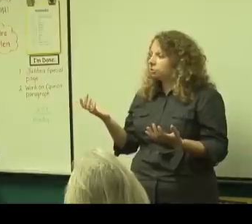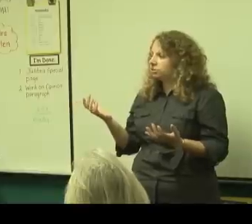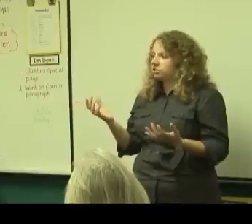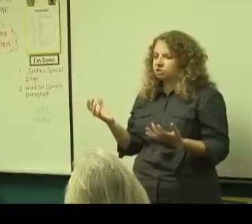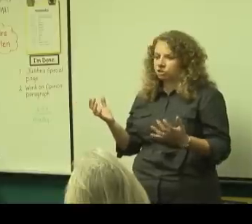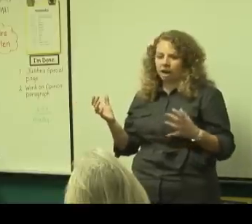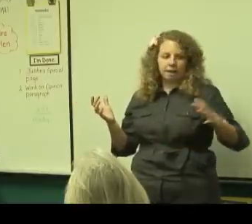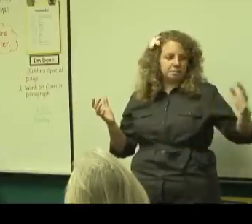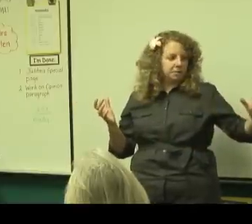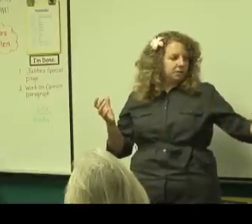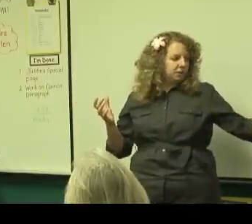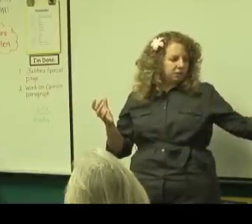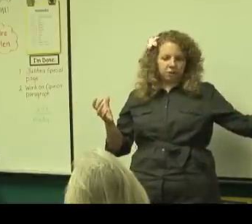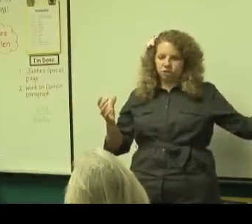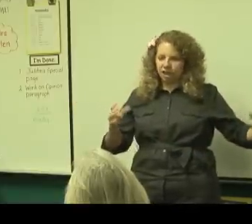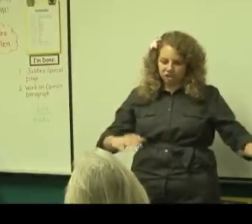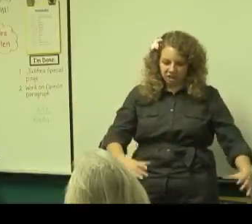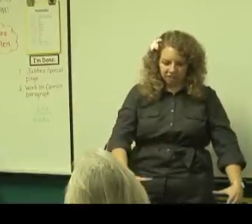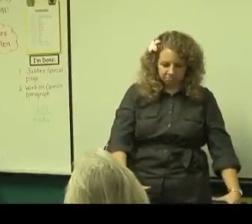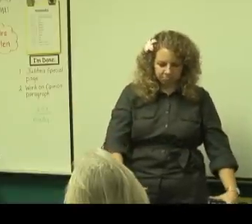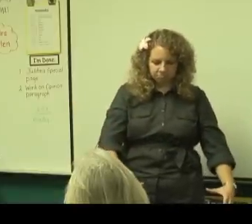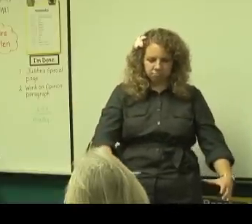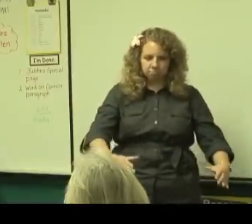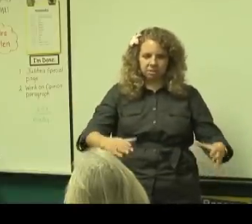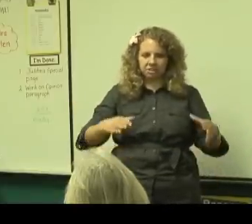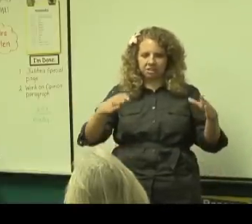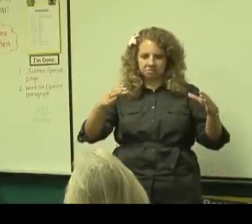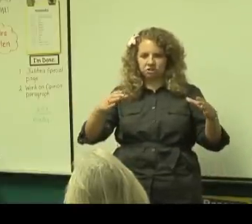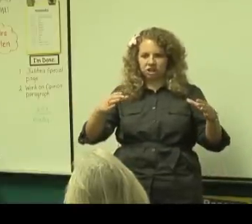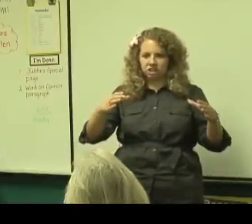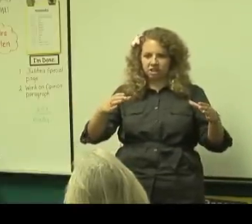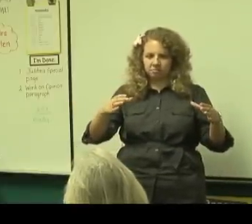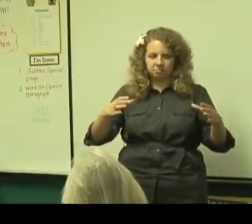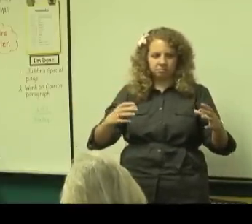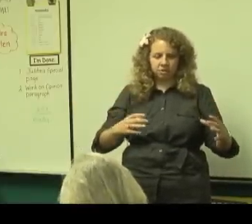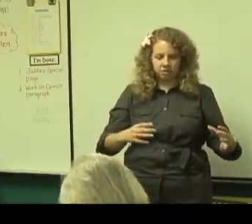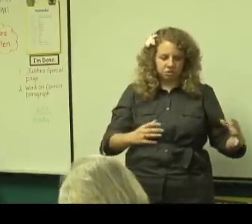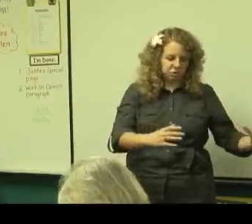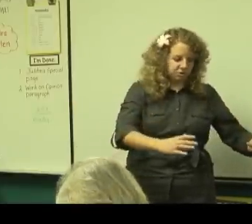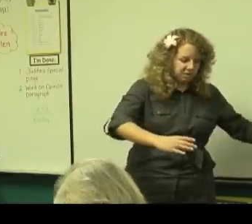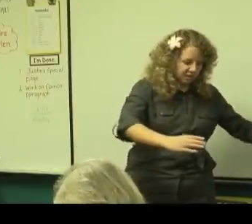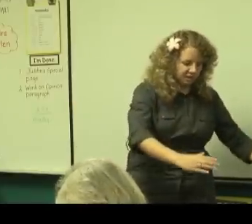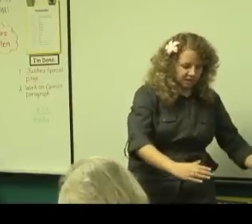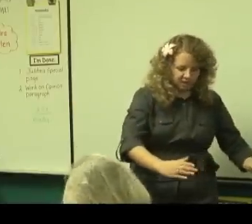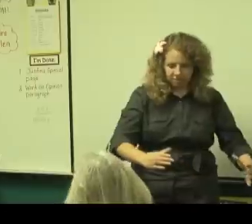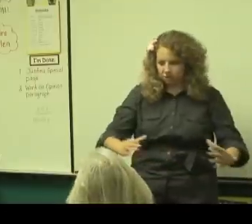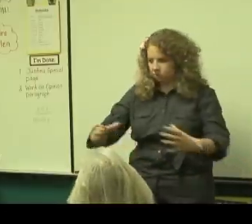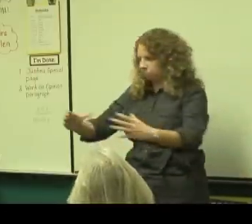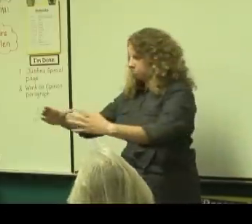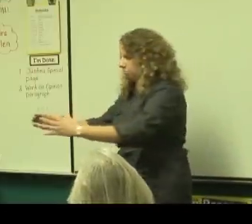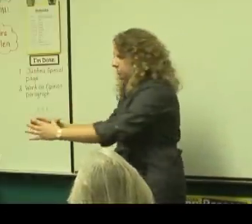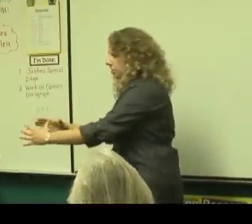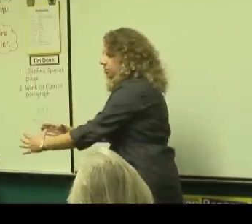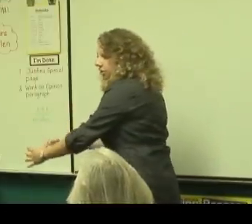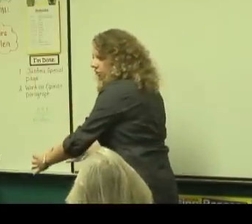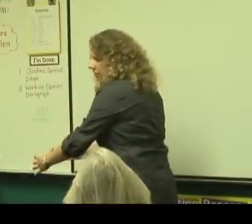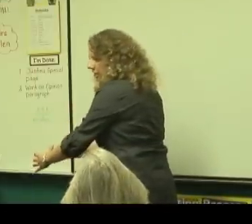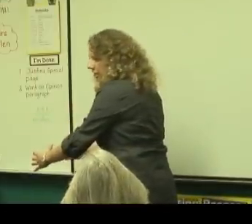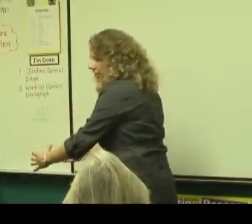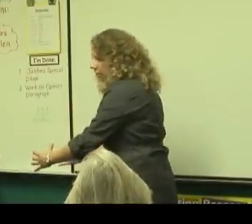going to describe, a trash can. It'd be like this, trash can. So you take it and you could set it down over here.